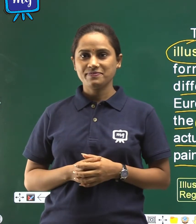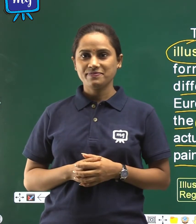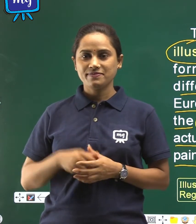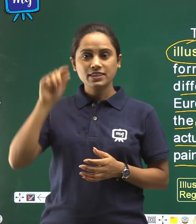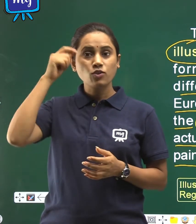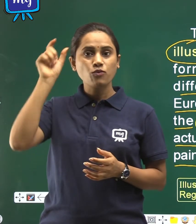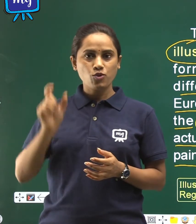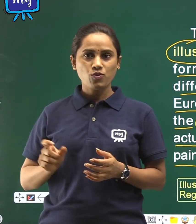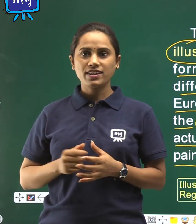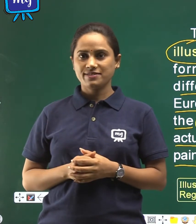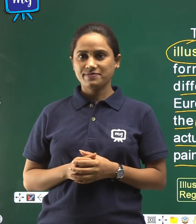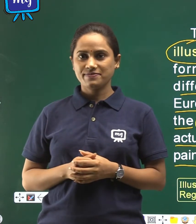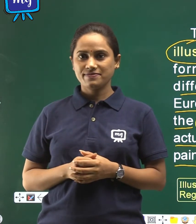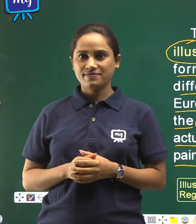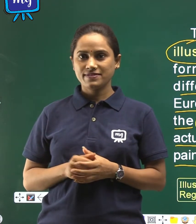Viewer,